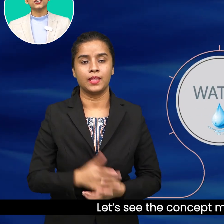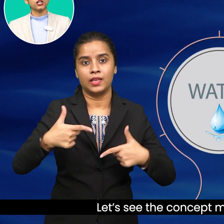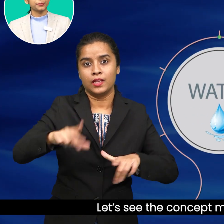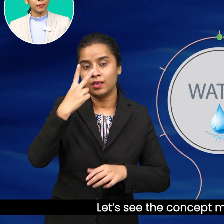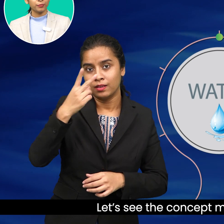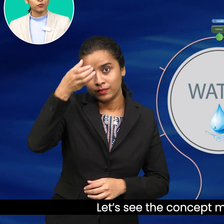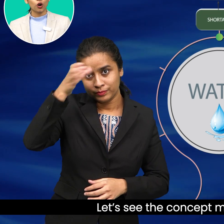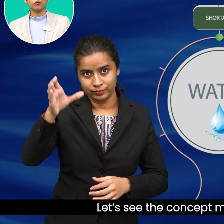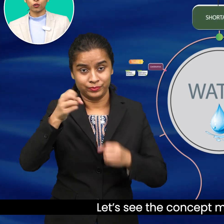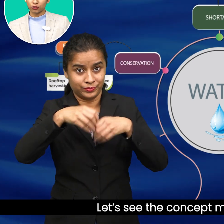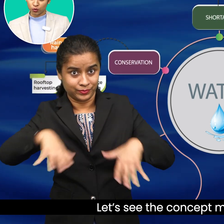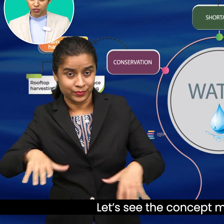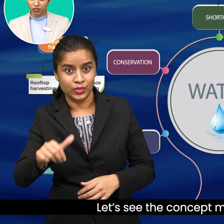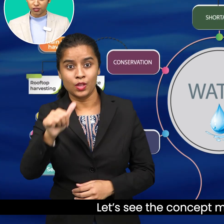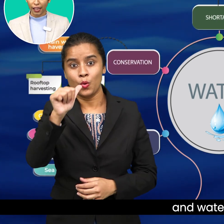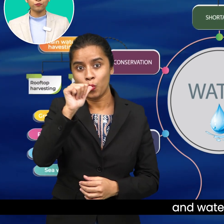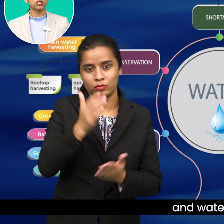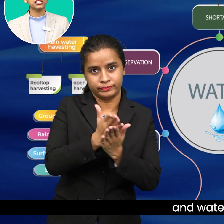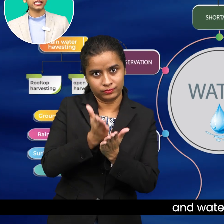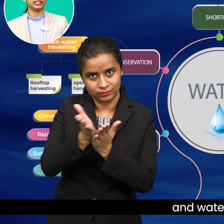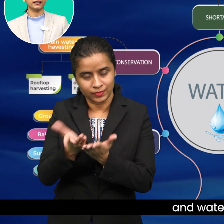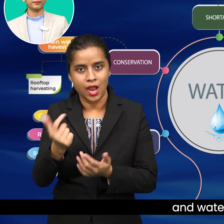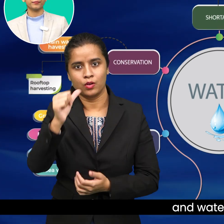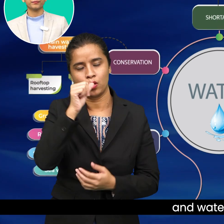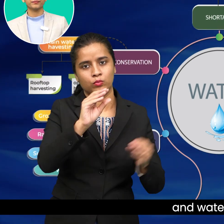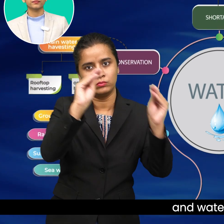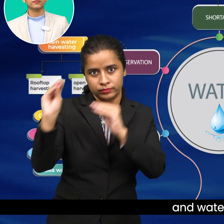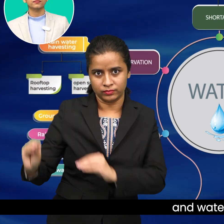Let's see the concept map on water sources and water cycle.